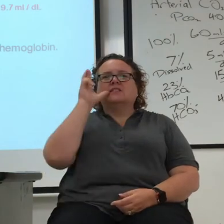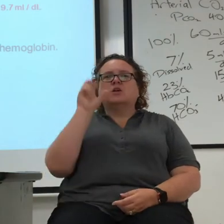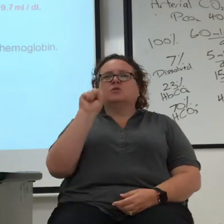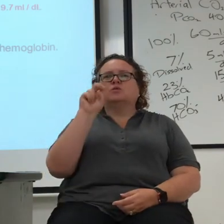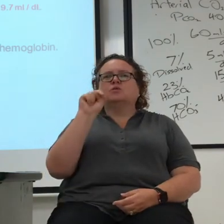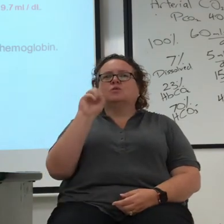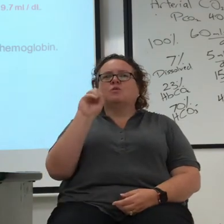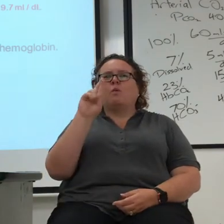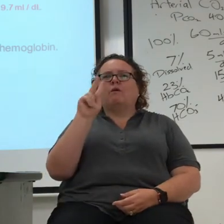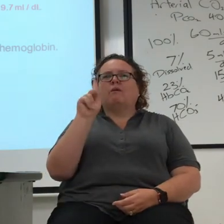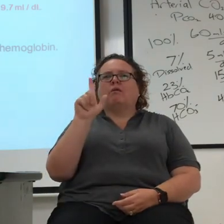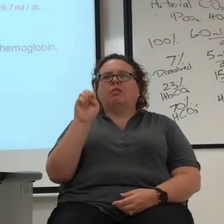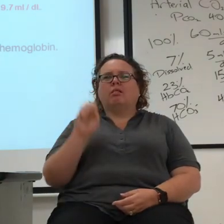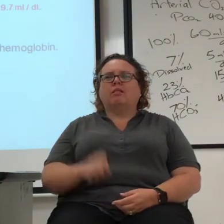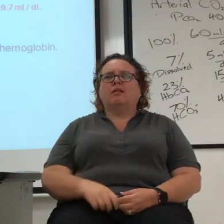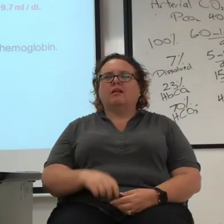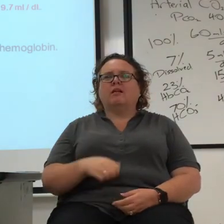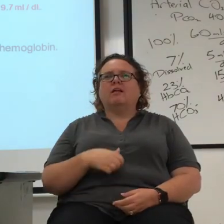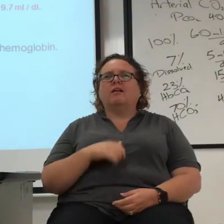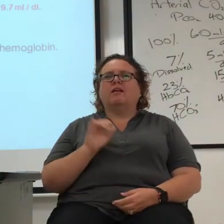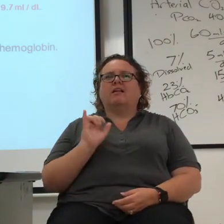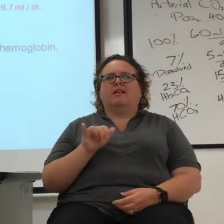hemoglobin.